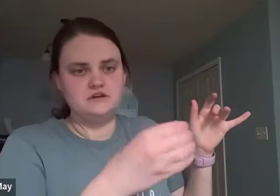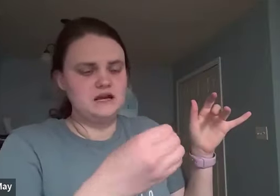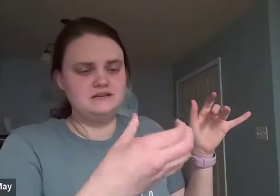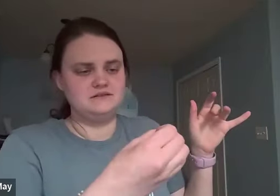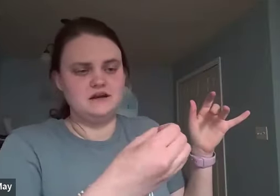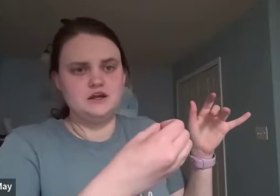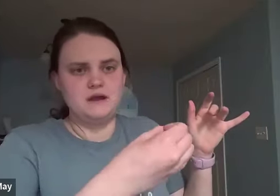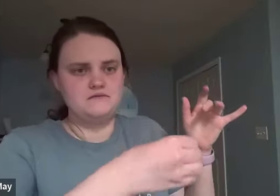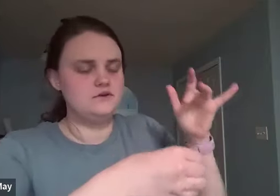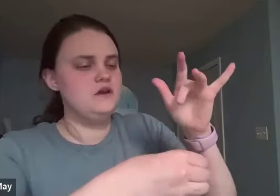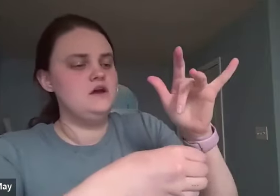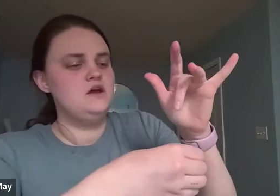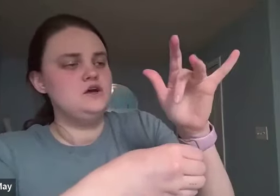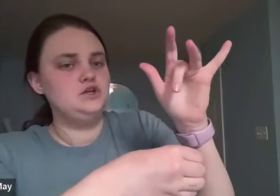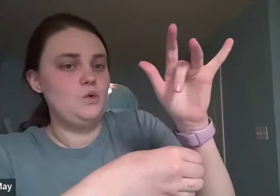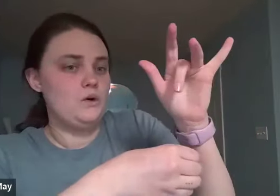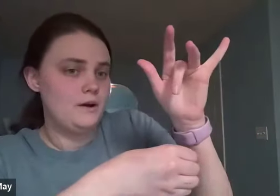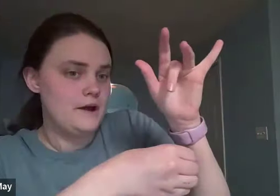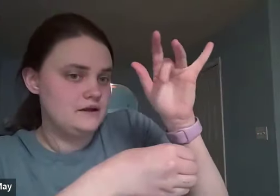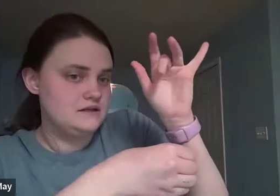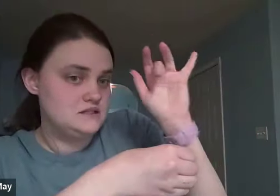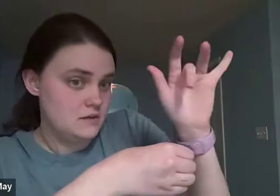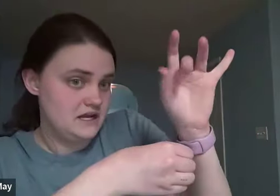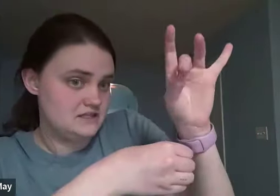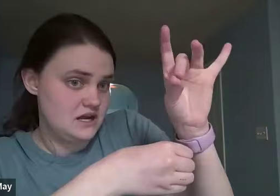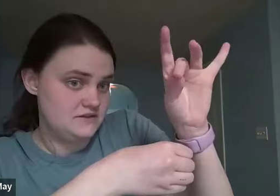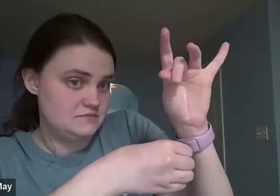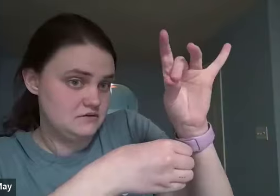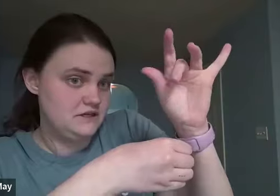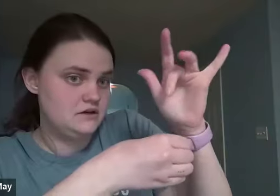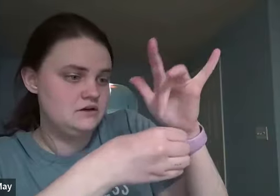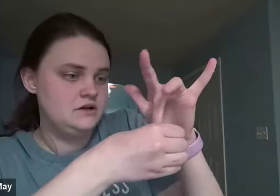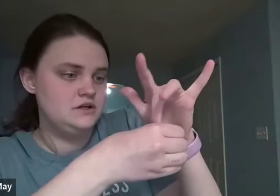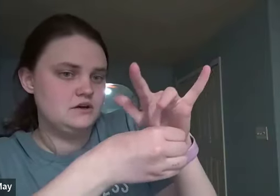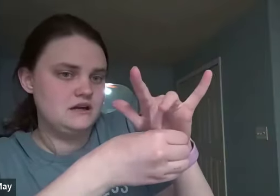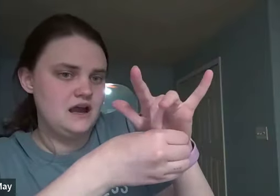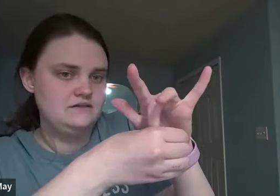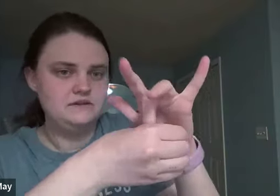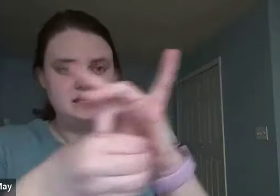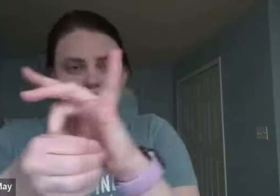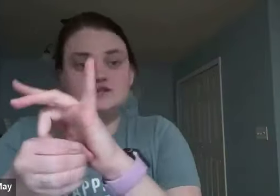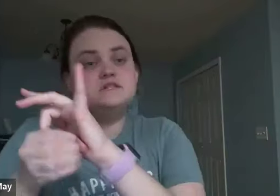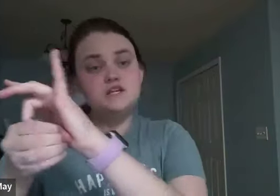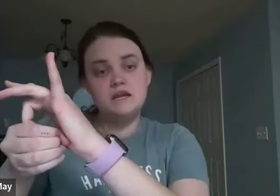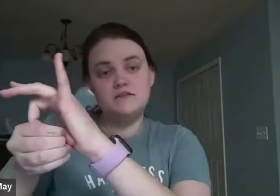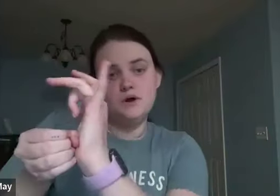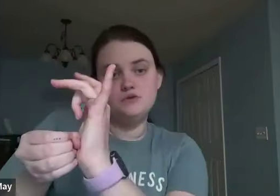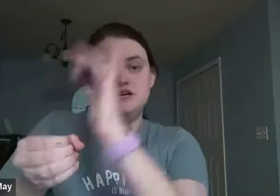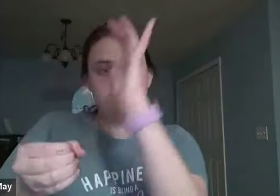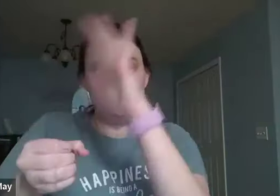I kind of go back and forth. Your dominant hand is going to have its middle finger. You're going to kind of like, it's almost like you're making the motion of